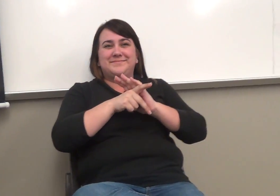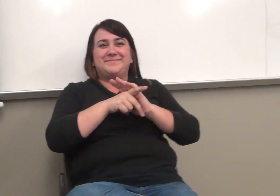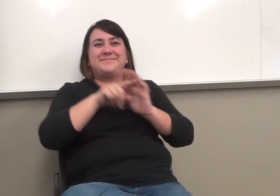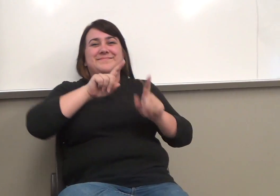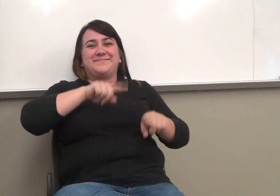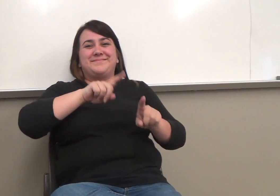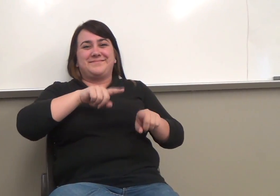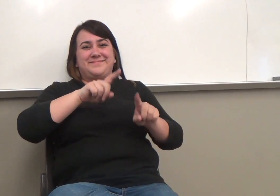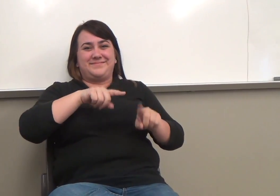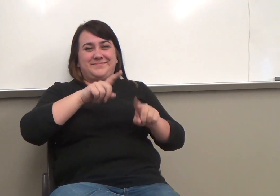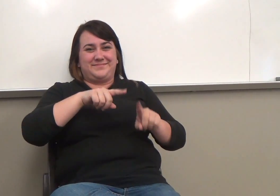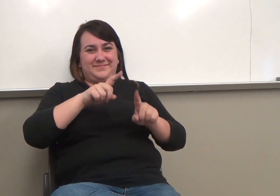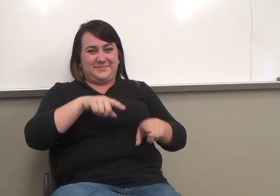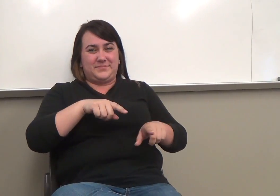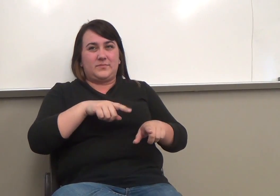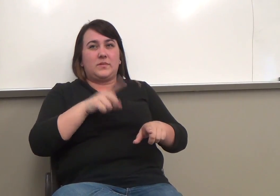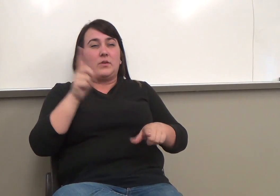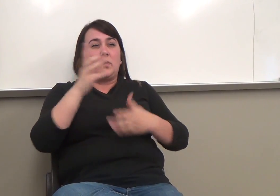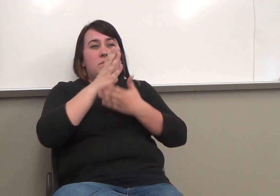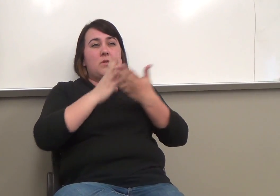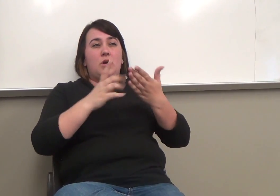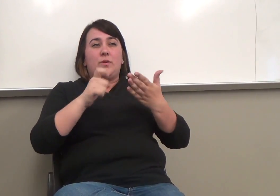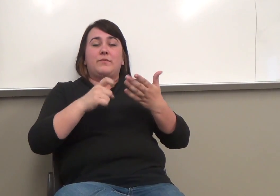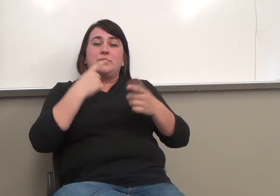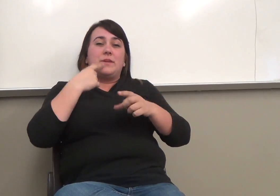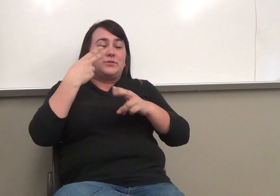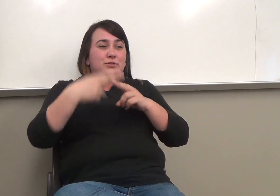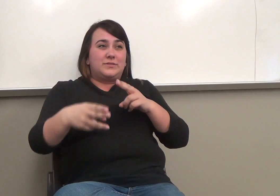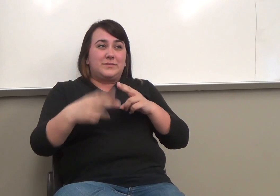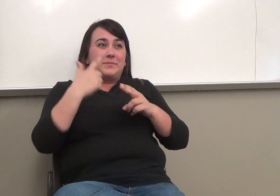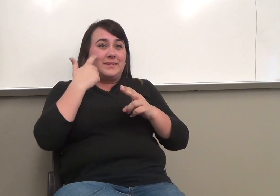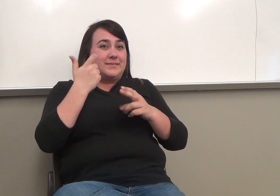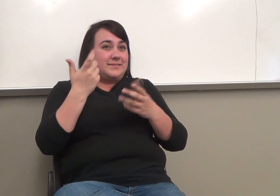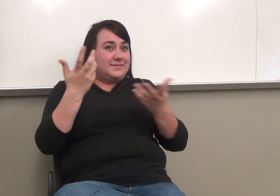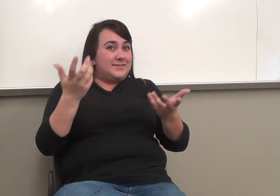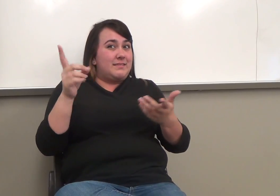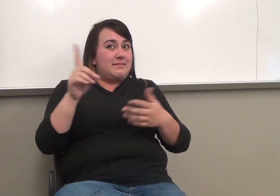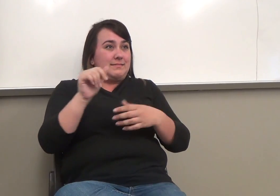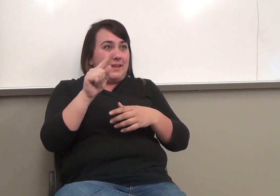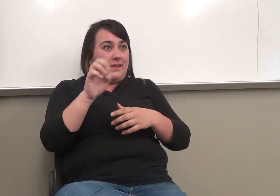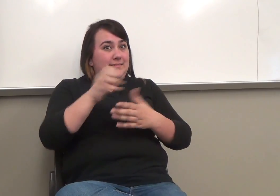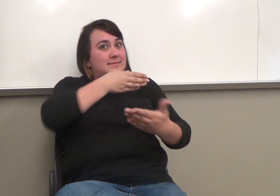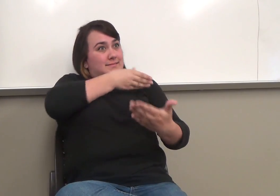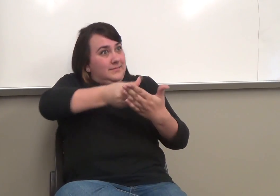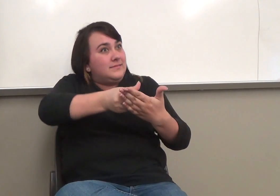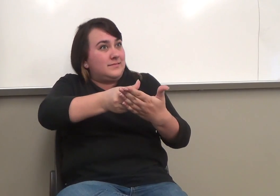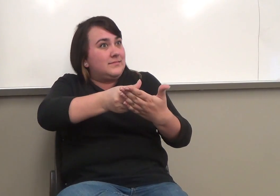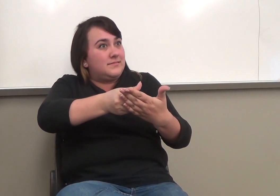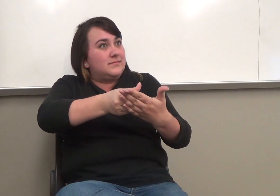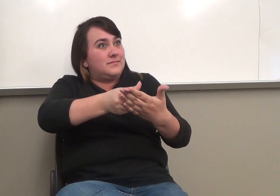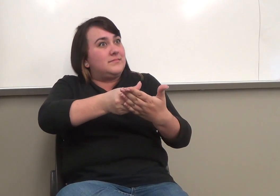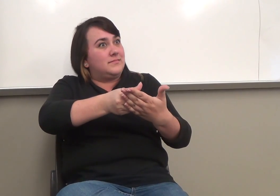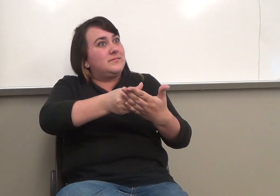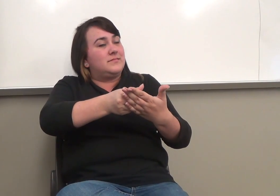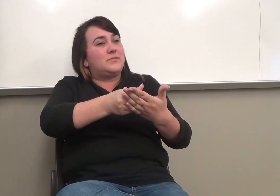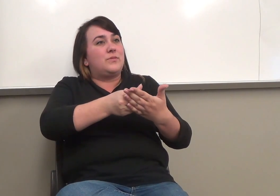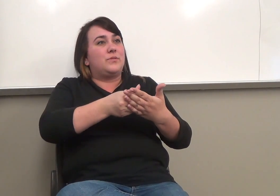there's a part here that we need to talk about because this date is upon us, okay? What this says is